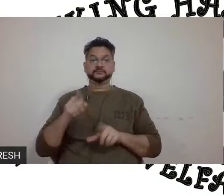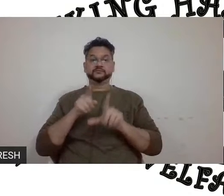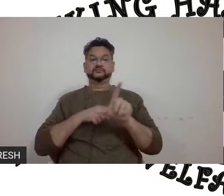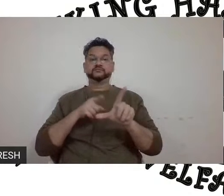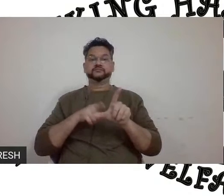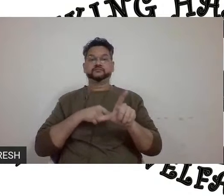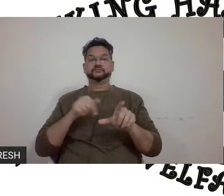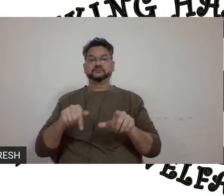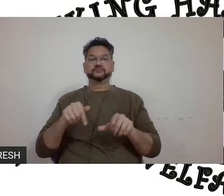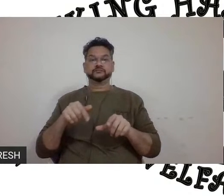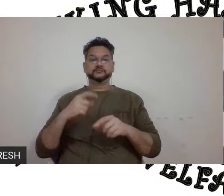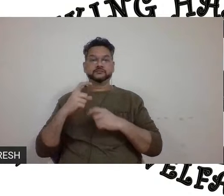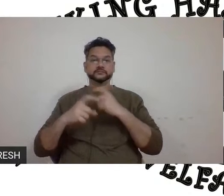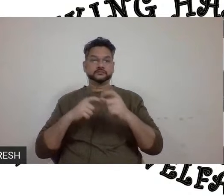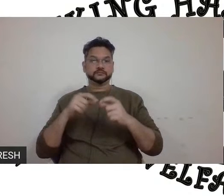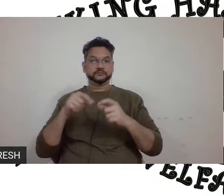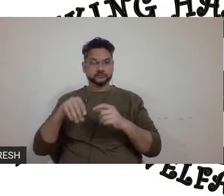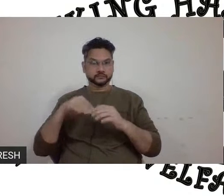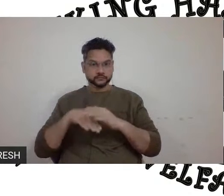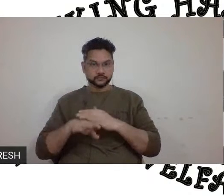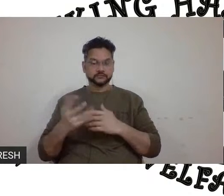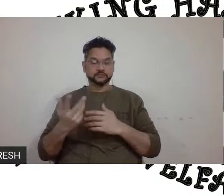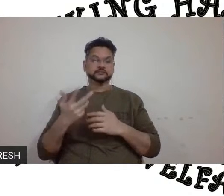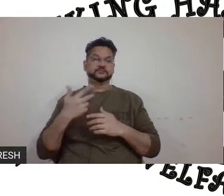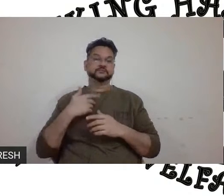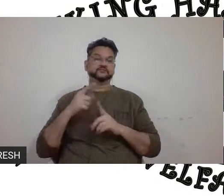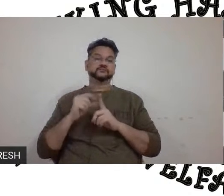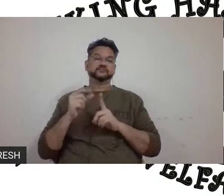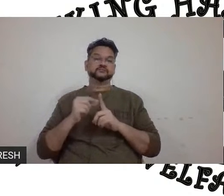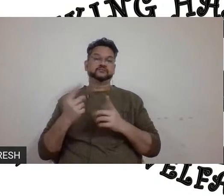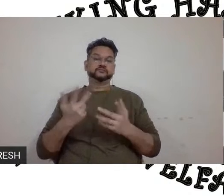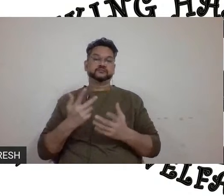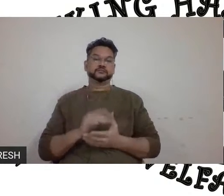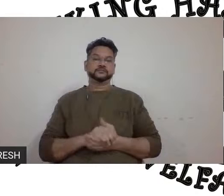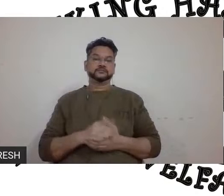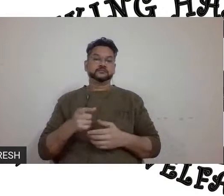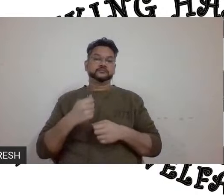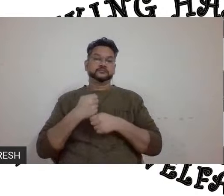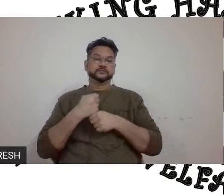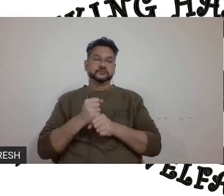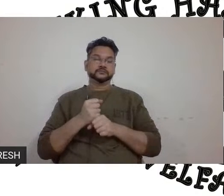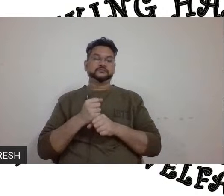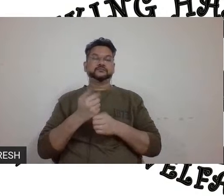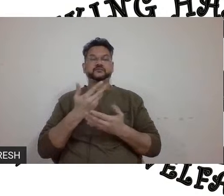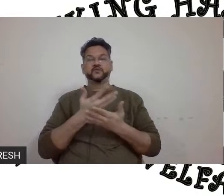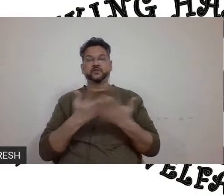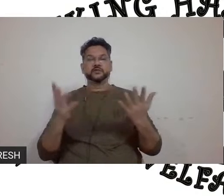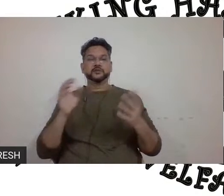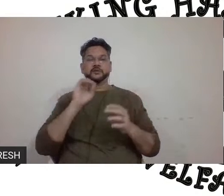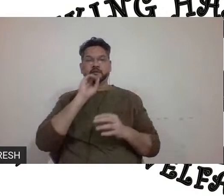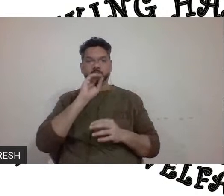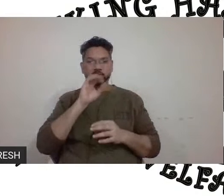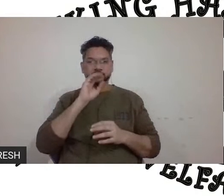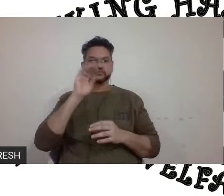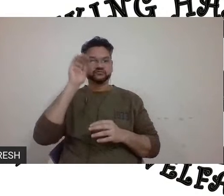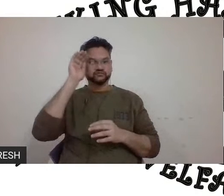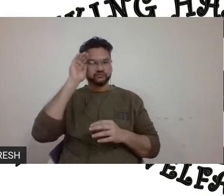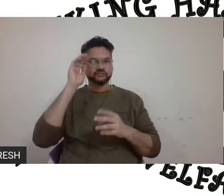the primary purpose of what we do is to make all information,